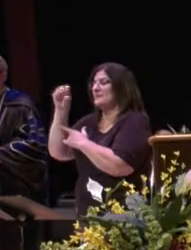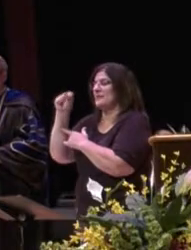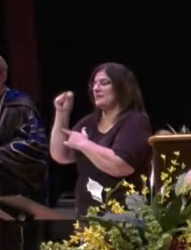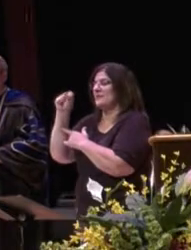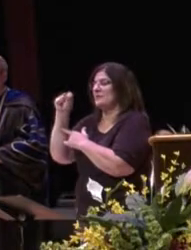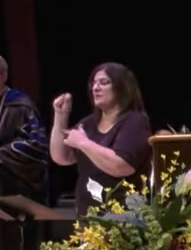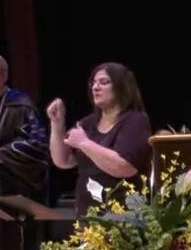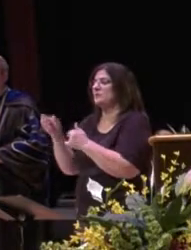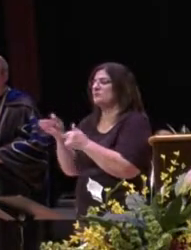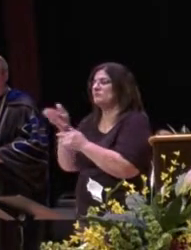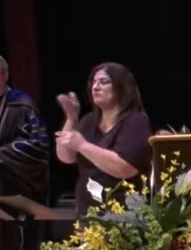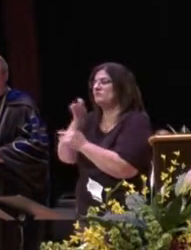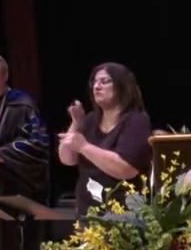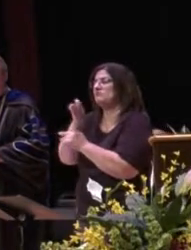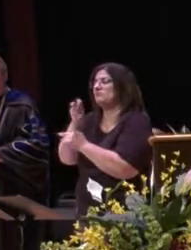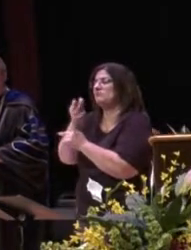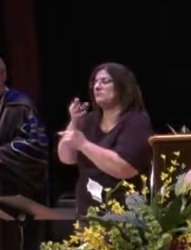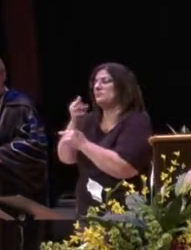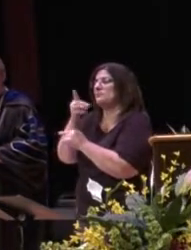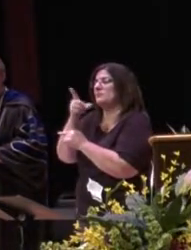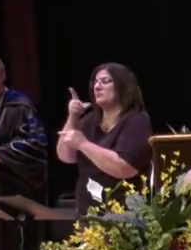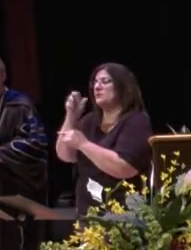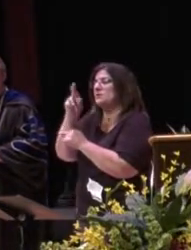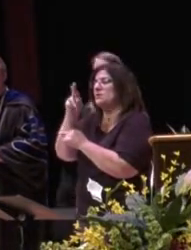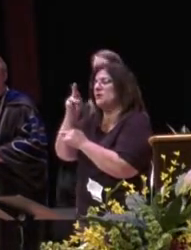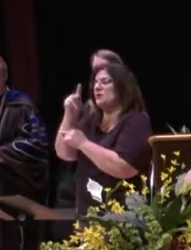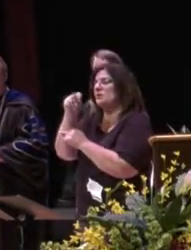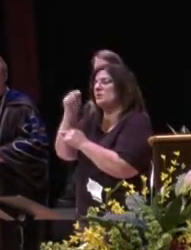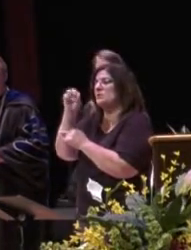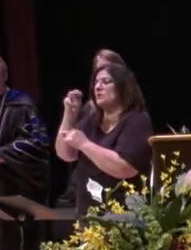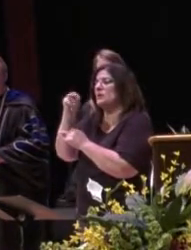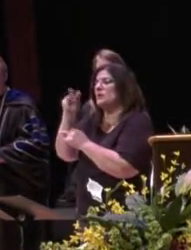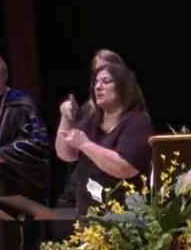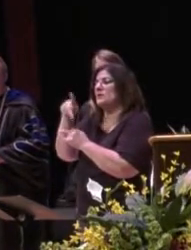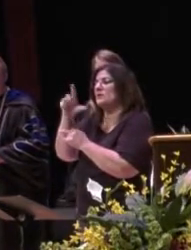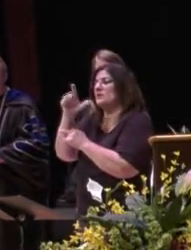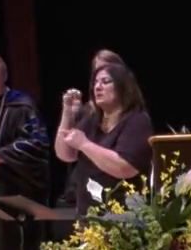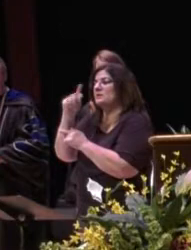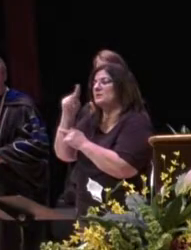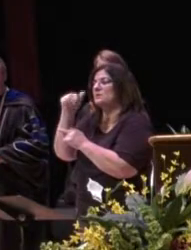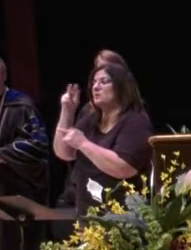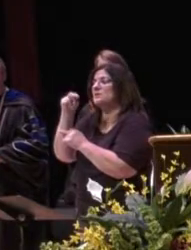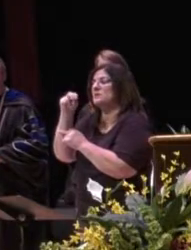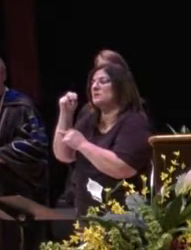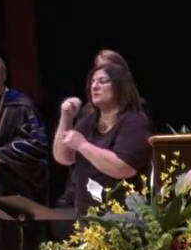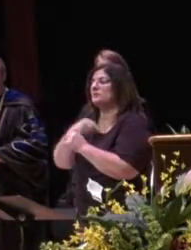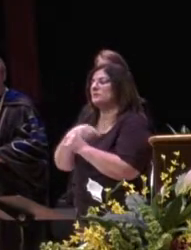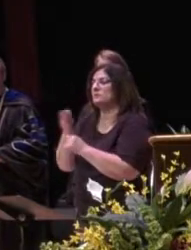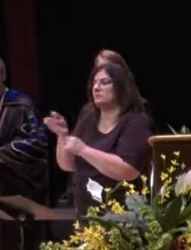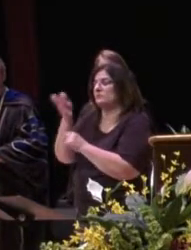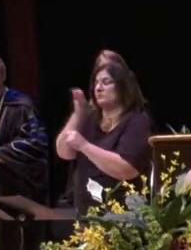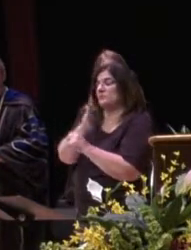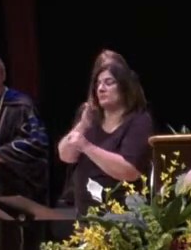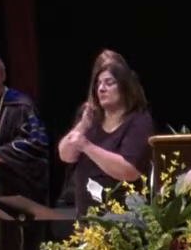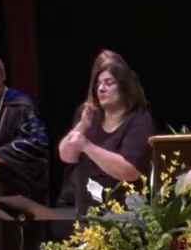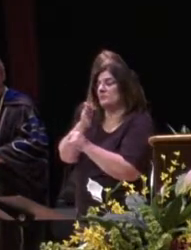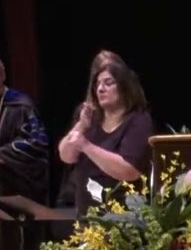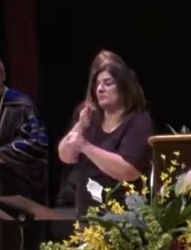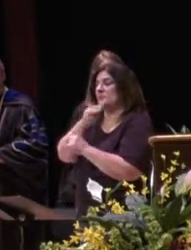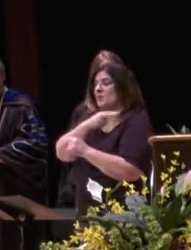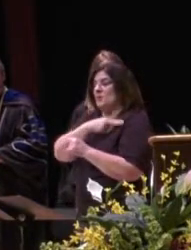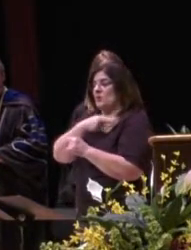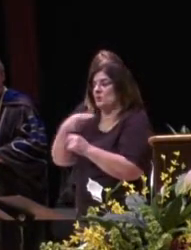Education. Dr. Marianne Templeton, Associate Provost, Dean of the Graduate School. Dr. Jack Hawkins, Chancellor of